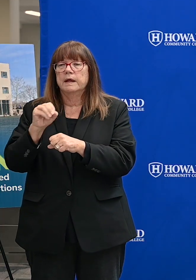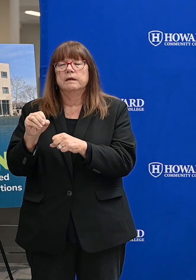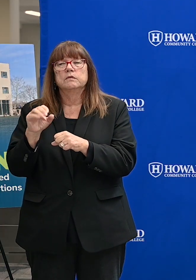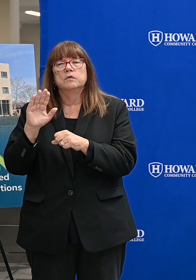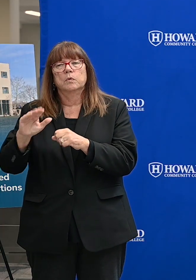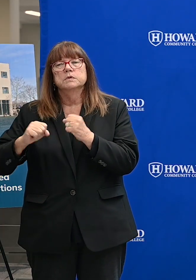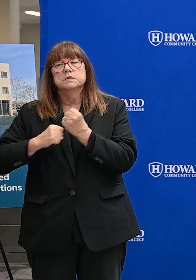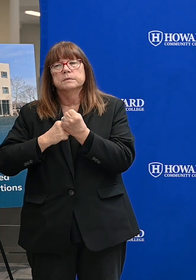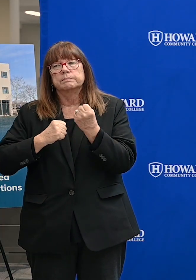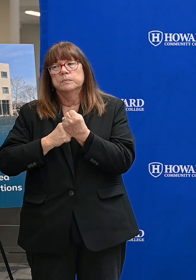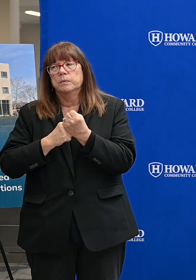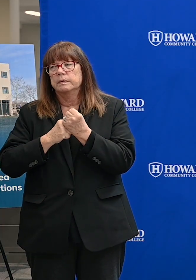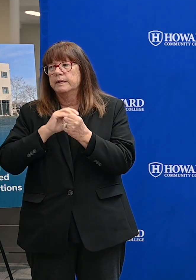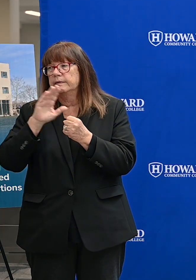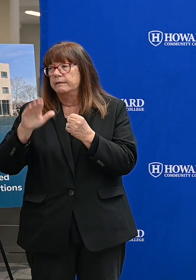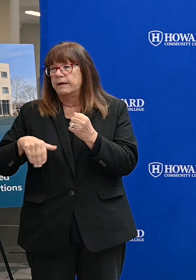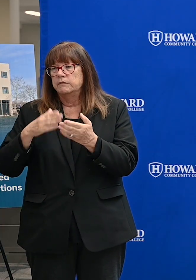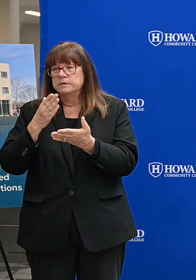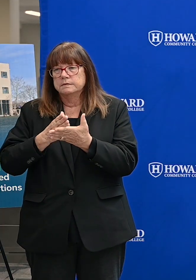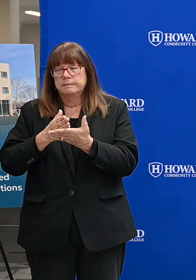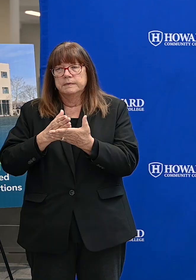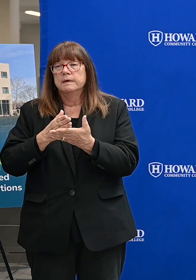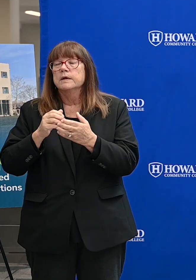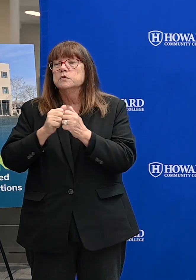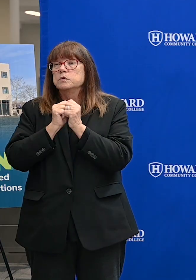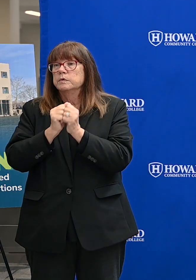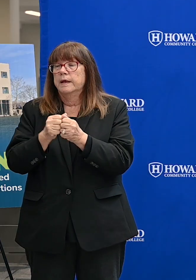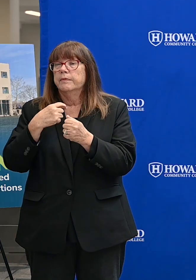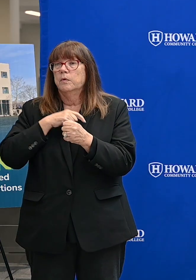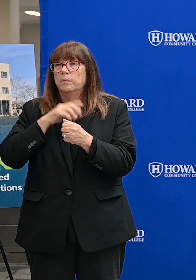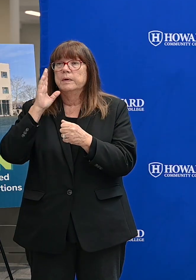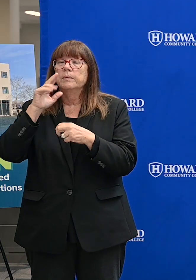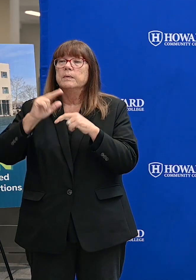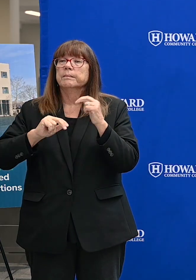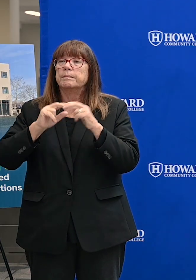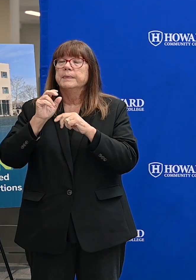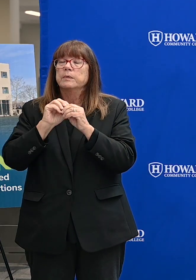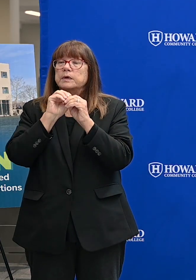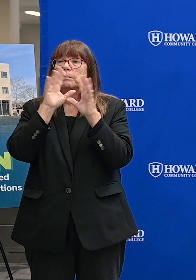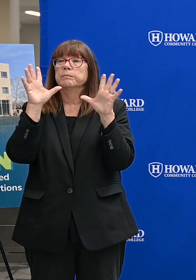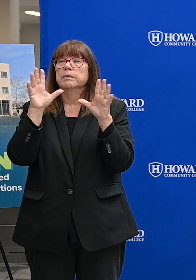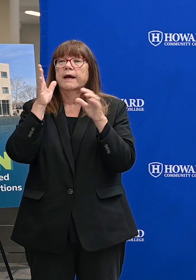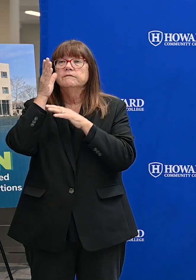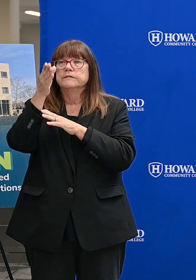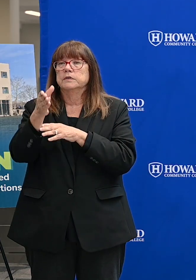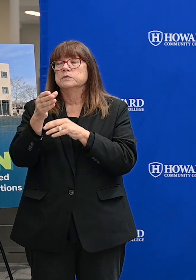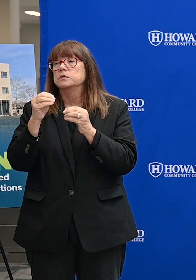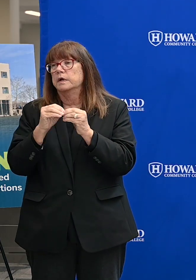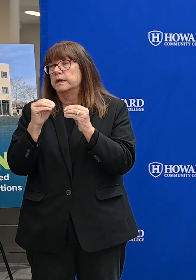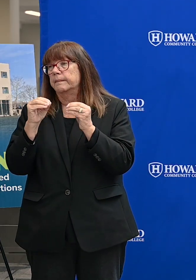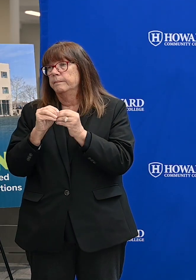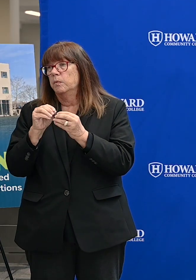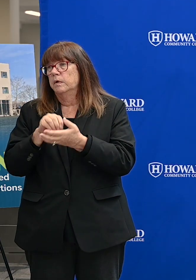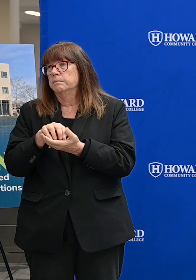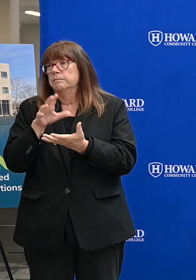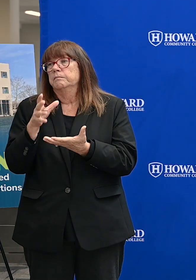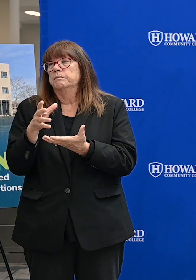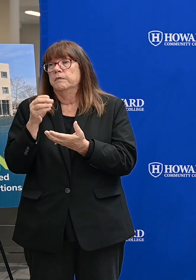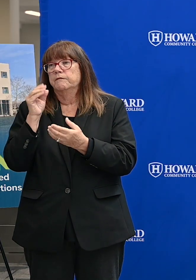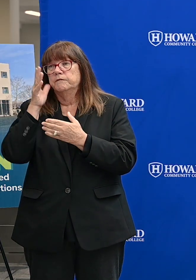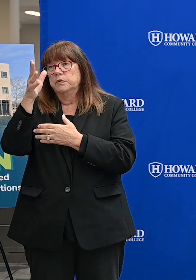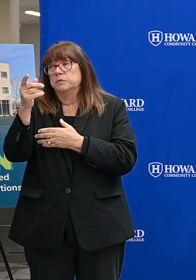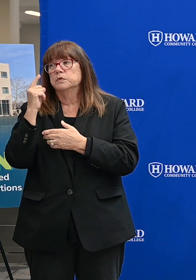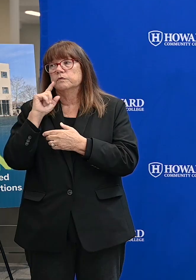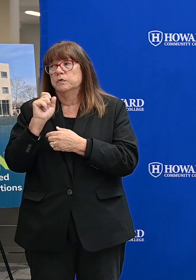unwavering support. Together, we will build a bright future and a more prosperous future